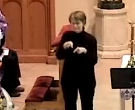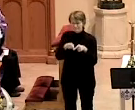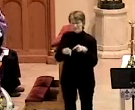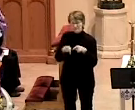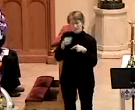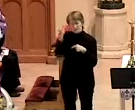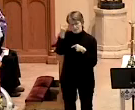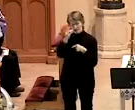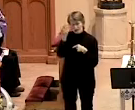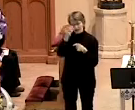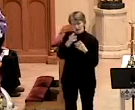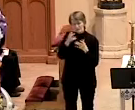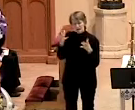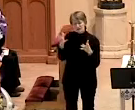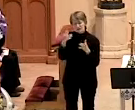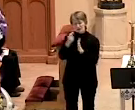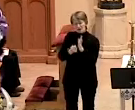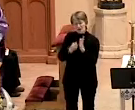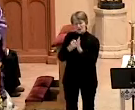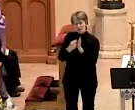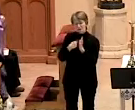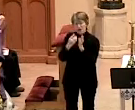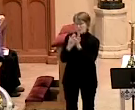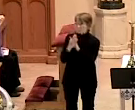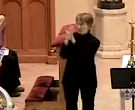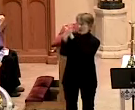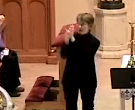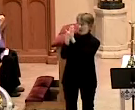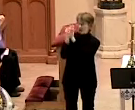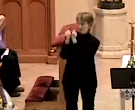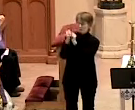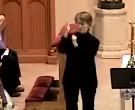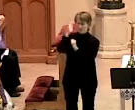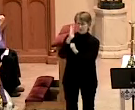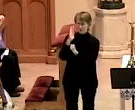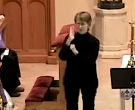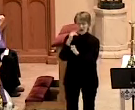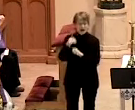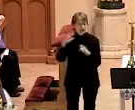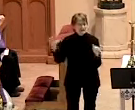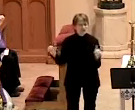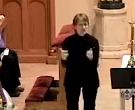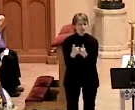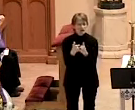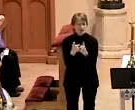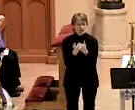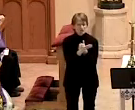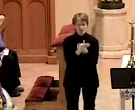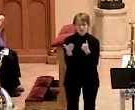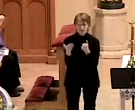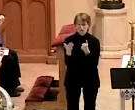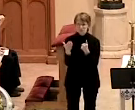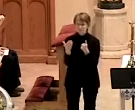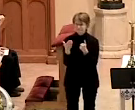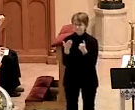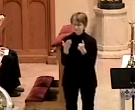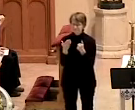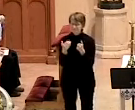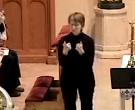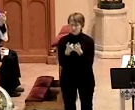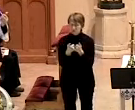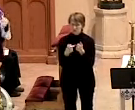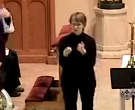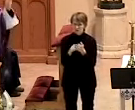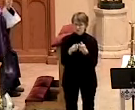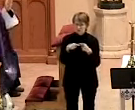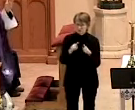we really spent with God in prayer? I would challenge you. All of us like a special night during